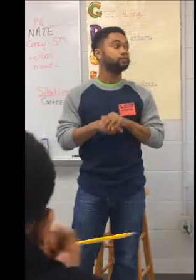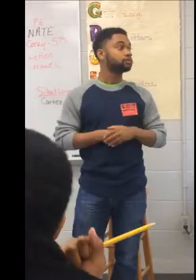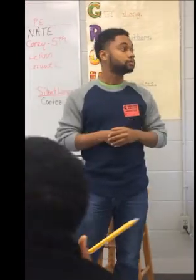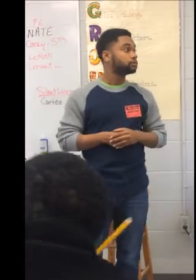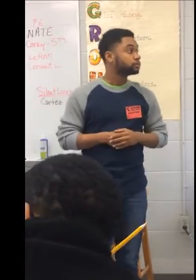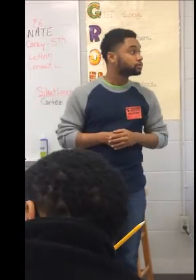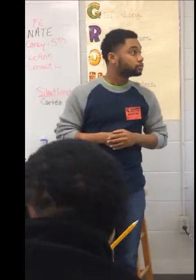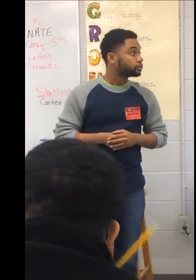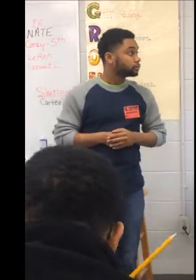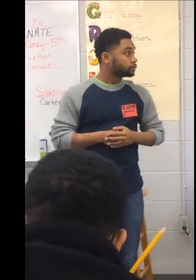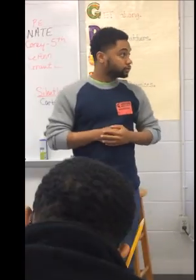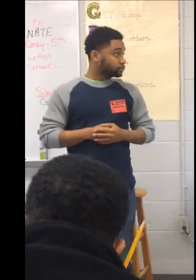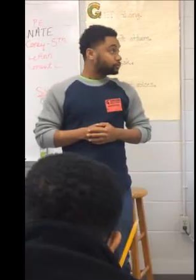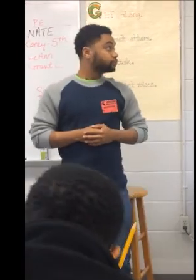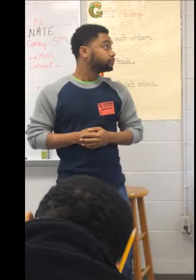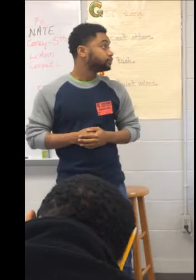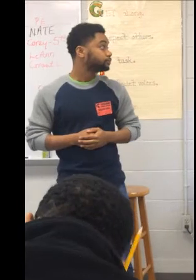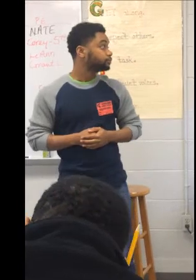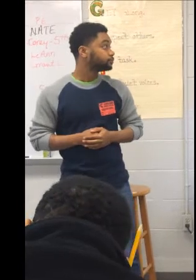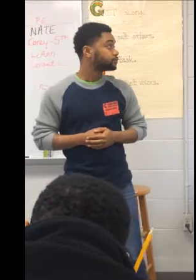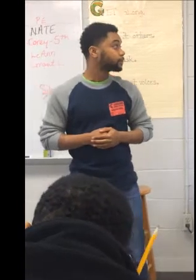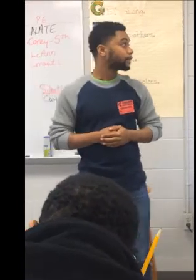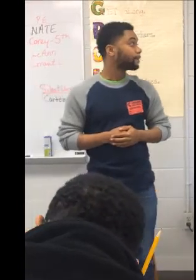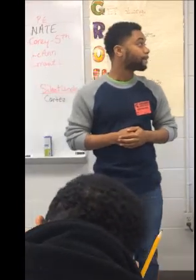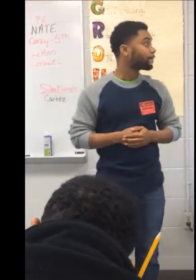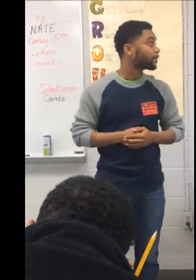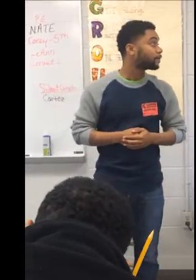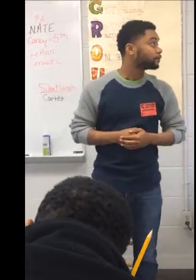All right? Still, fractions.